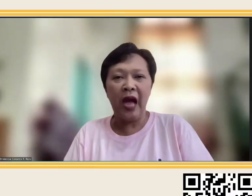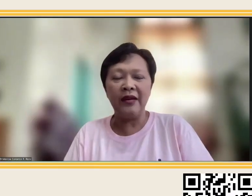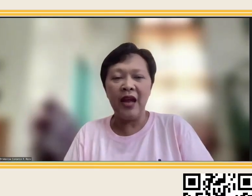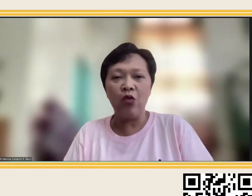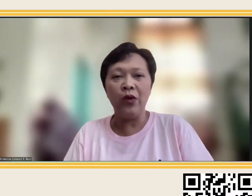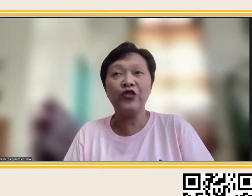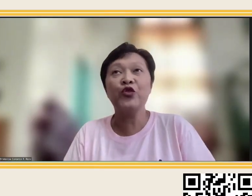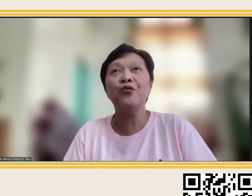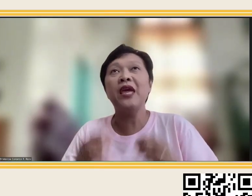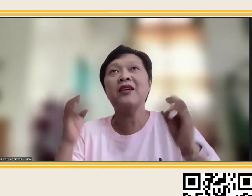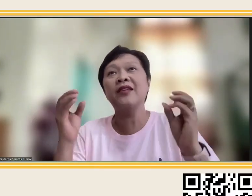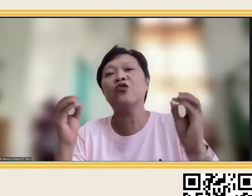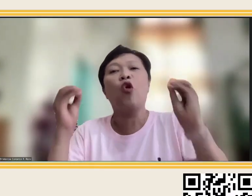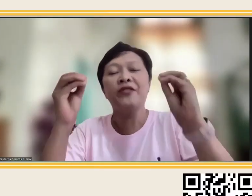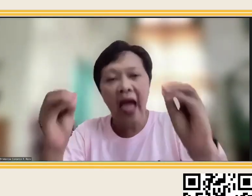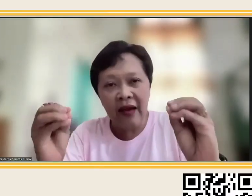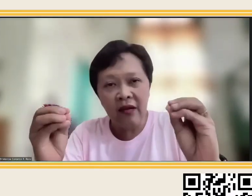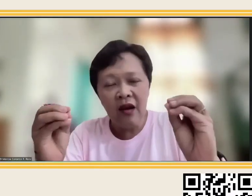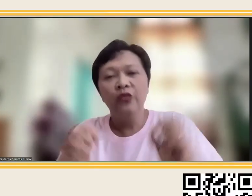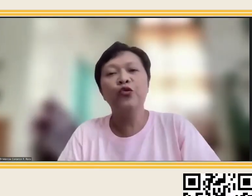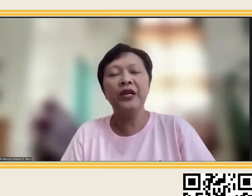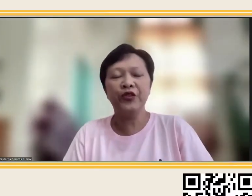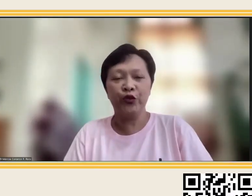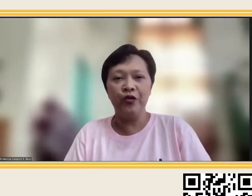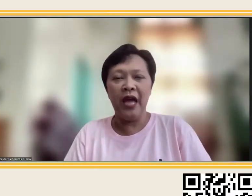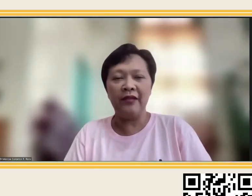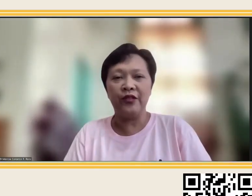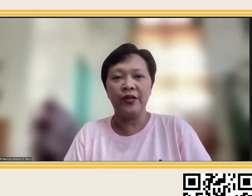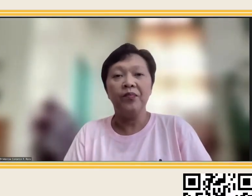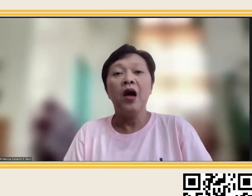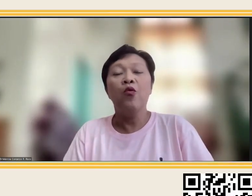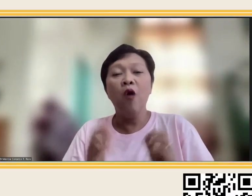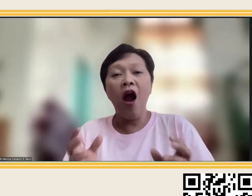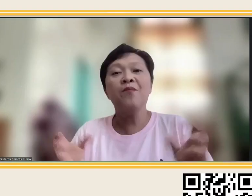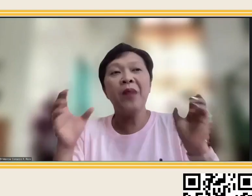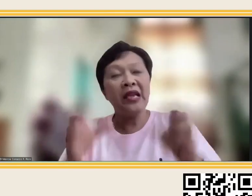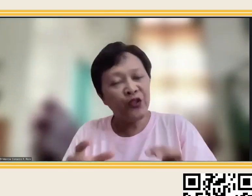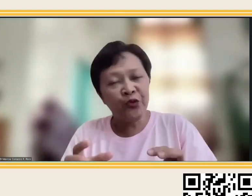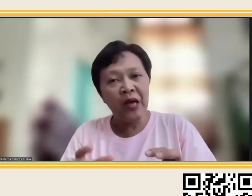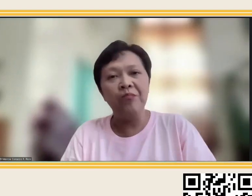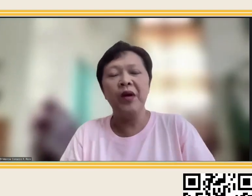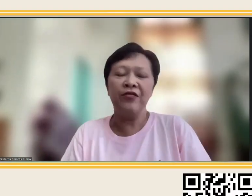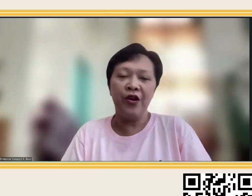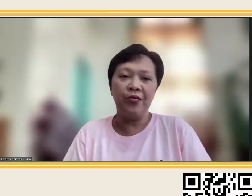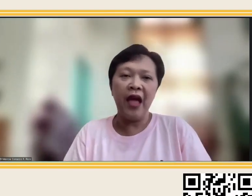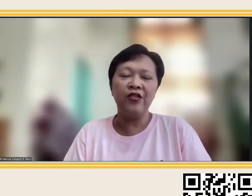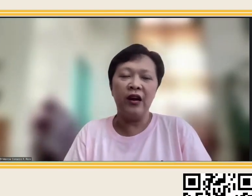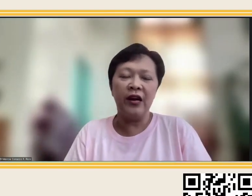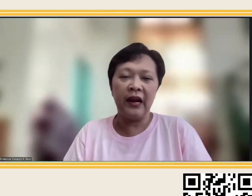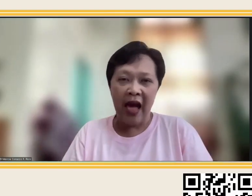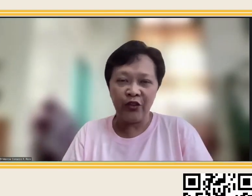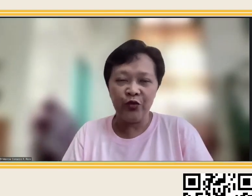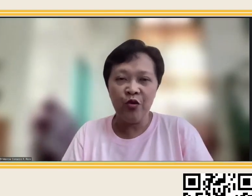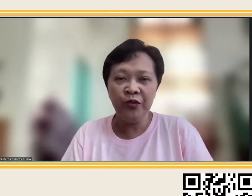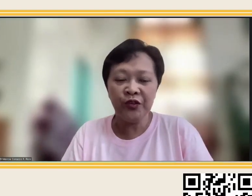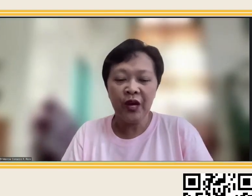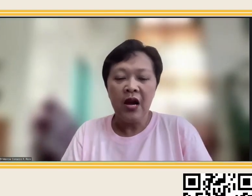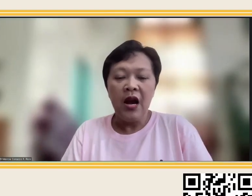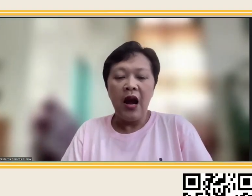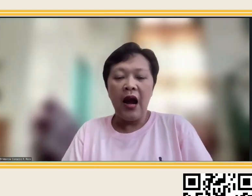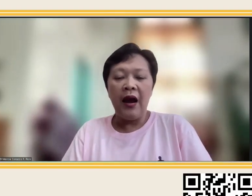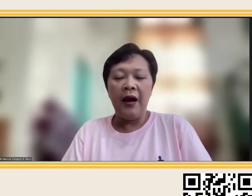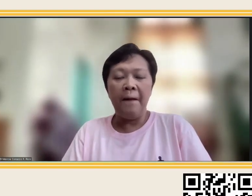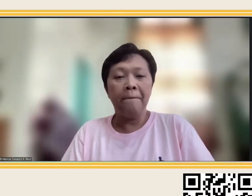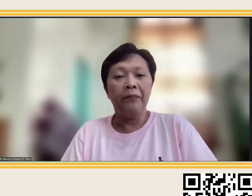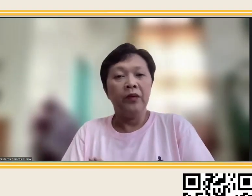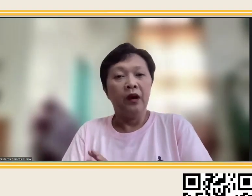Filipino Sign Language so they can connect to the students who are mainstreamed in their regular classrooms,